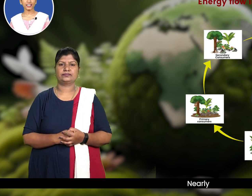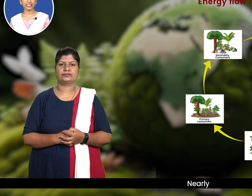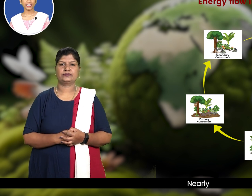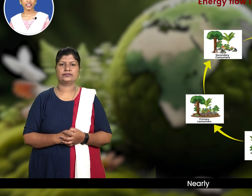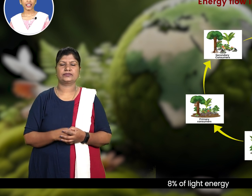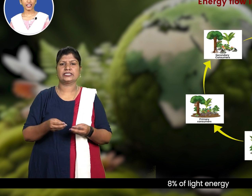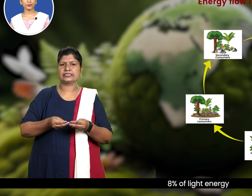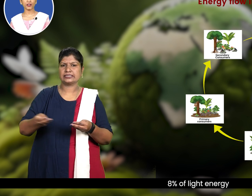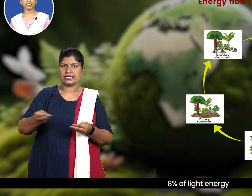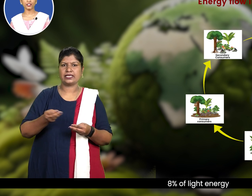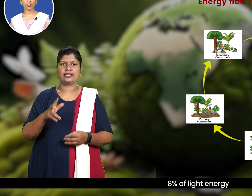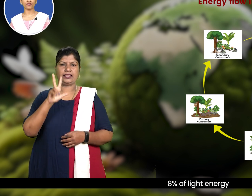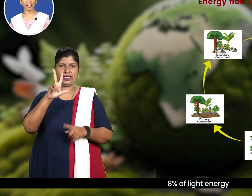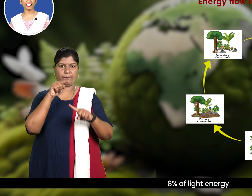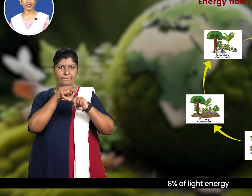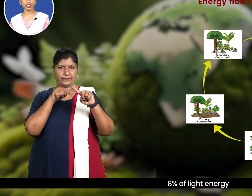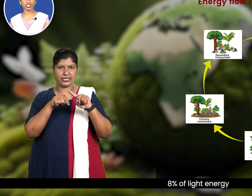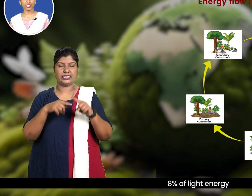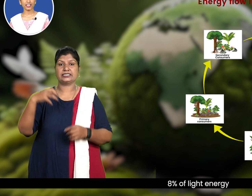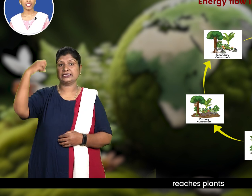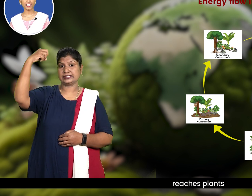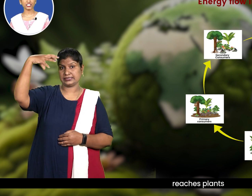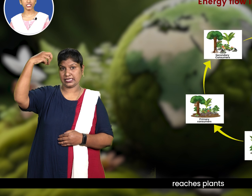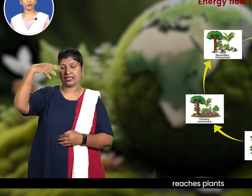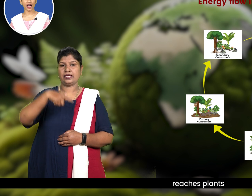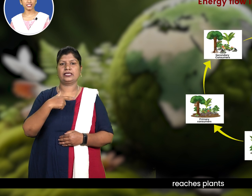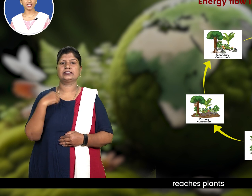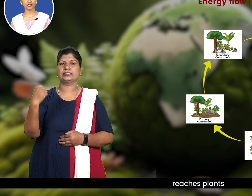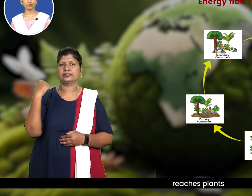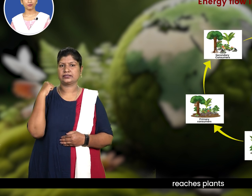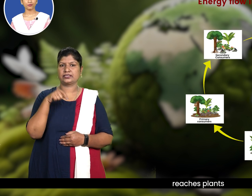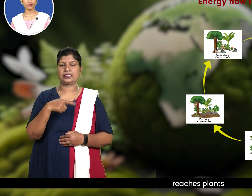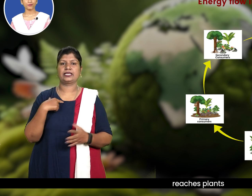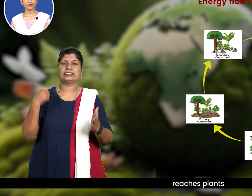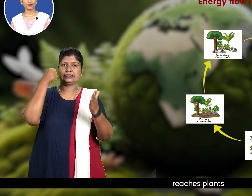Nearly 8% of light energy reaches plants,